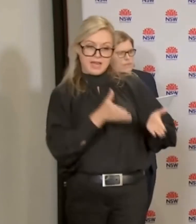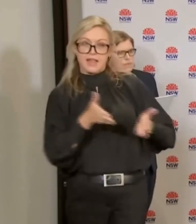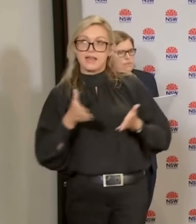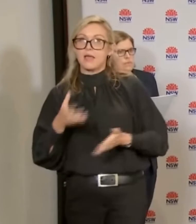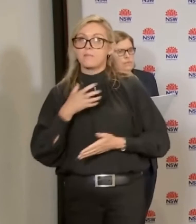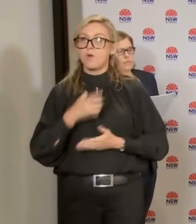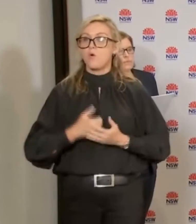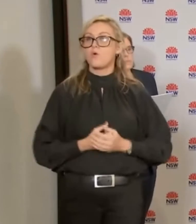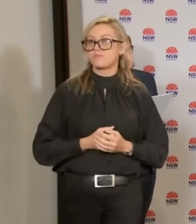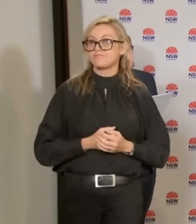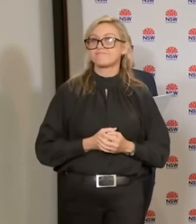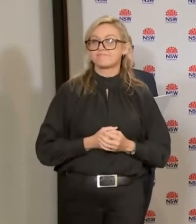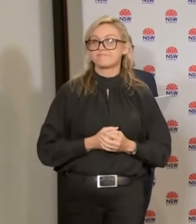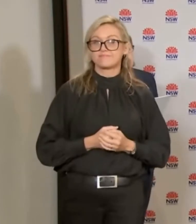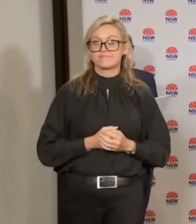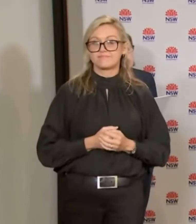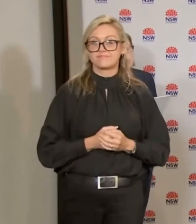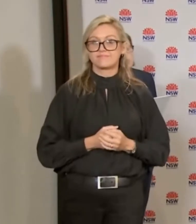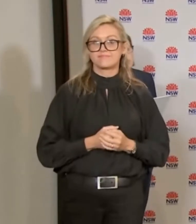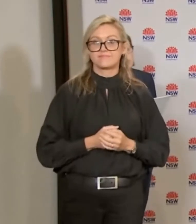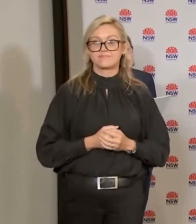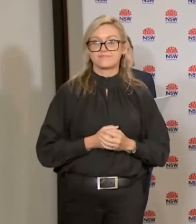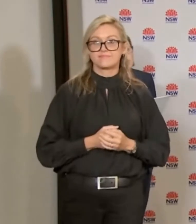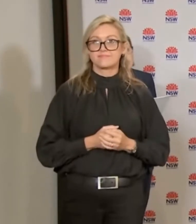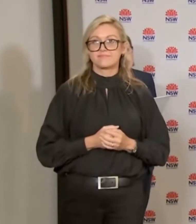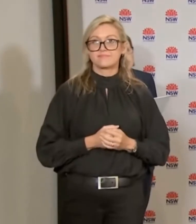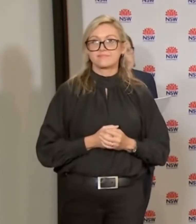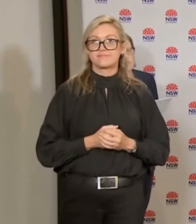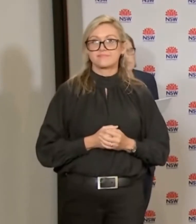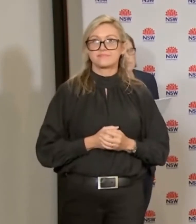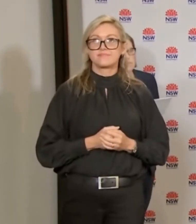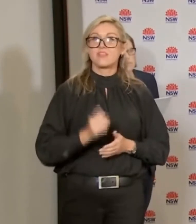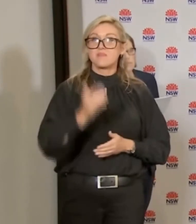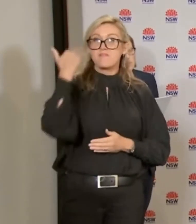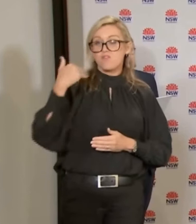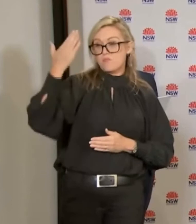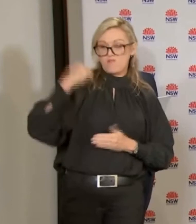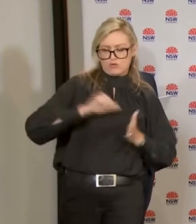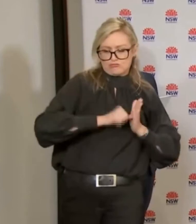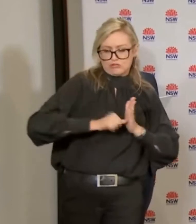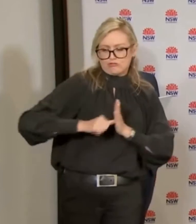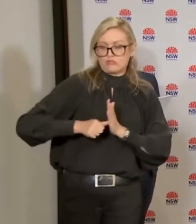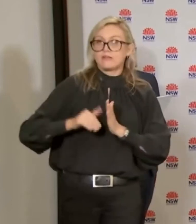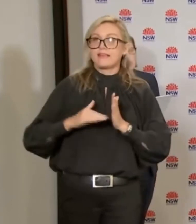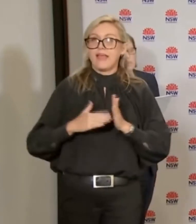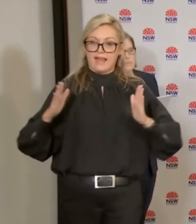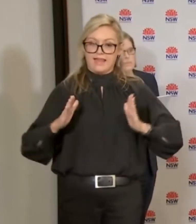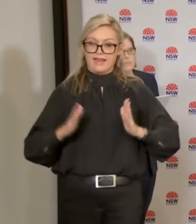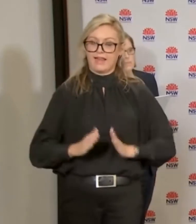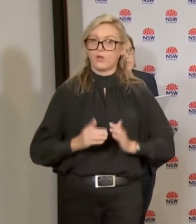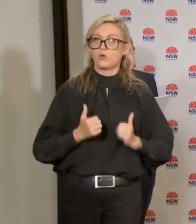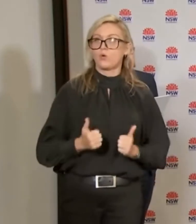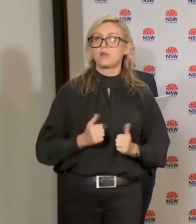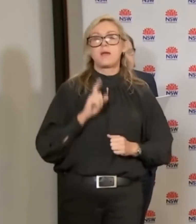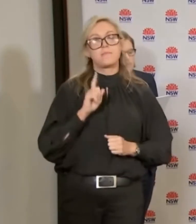We're nearly there in terms of what burdens we're imposing on the community, but we're also at a critical stage in the pandemic.